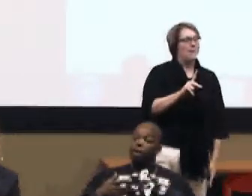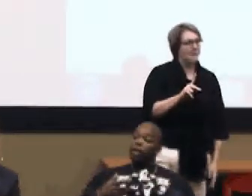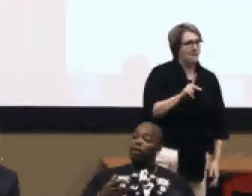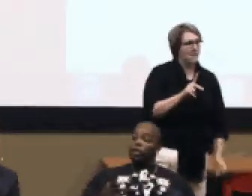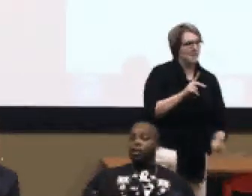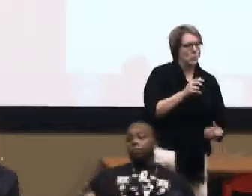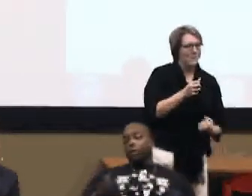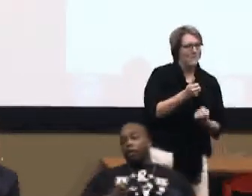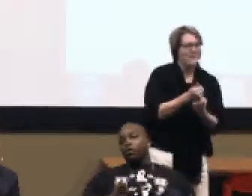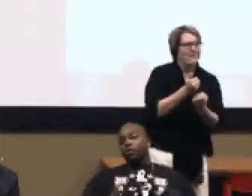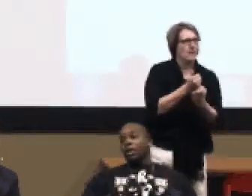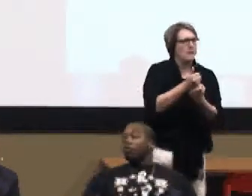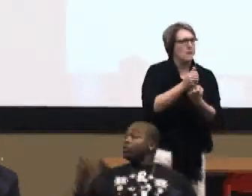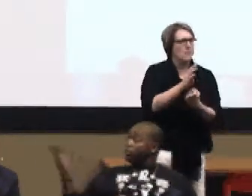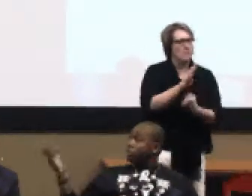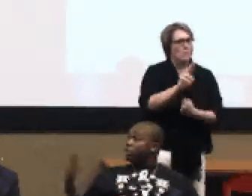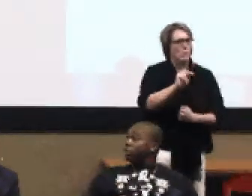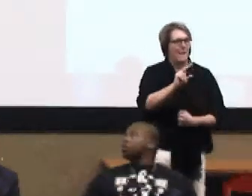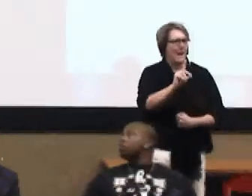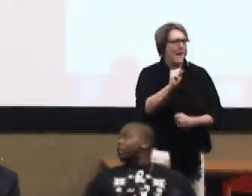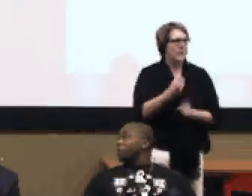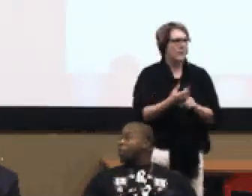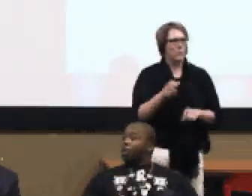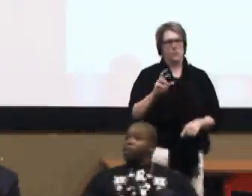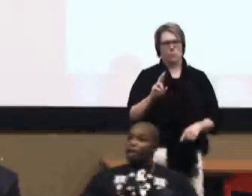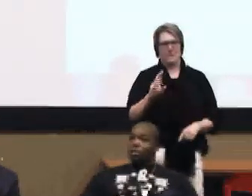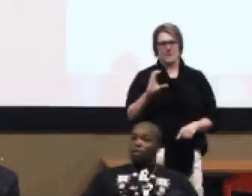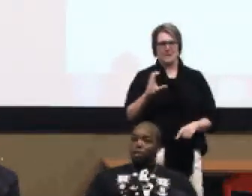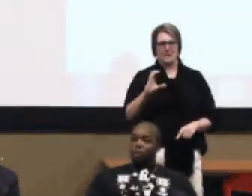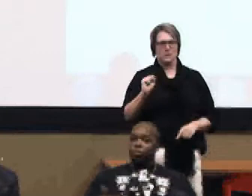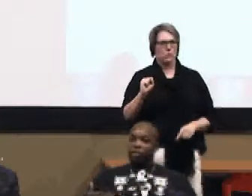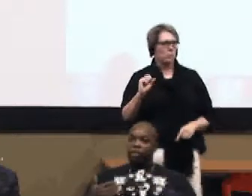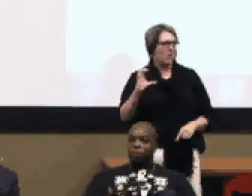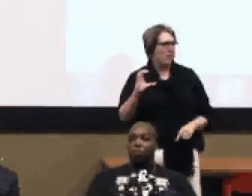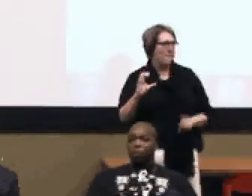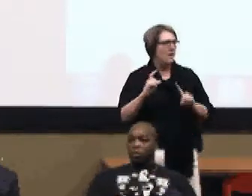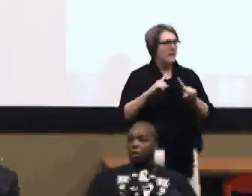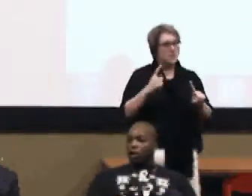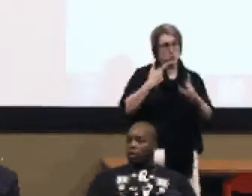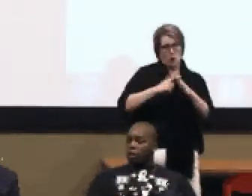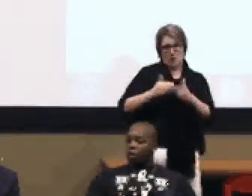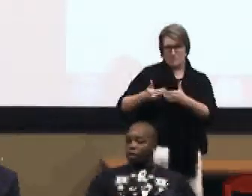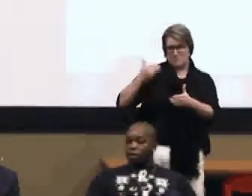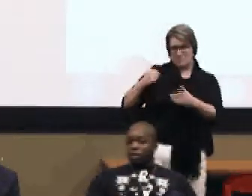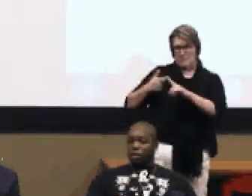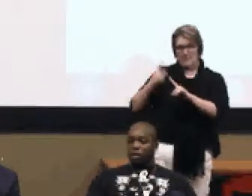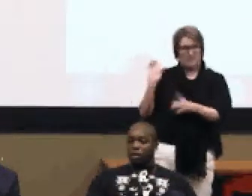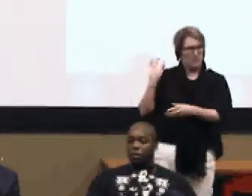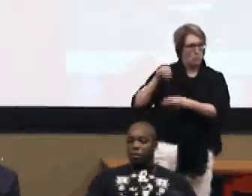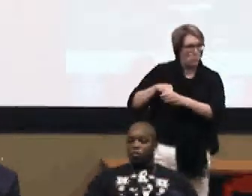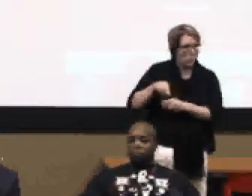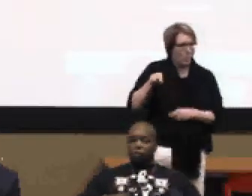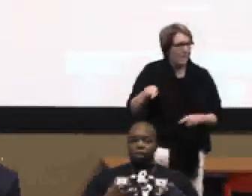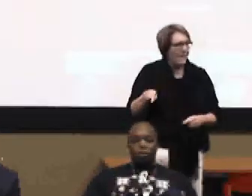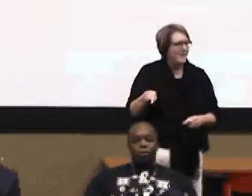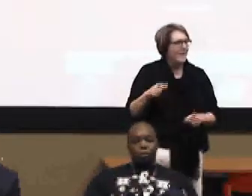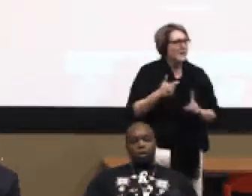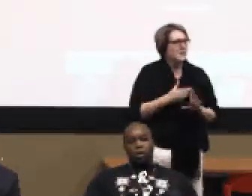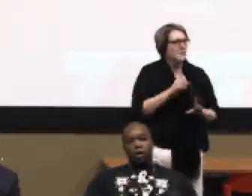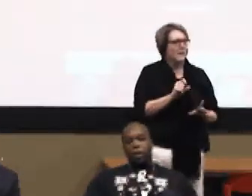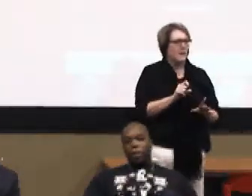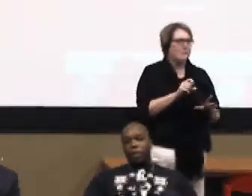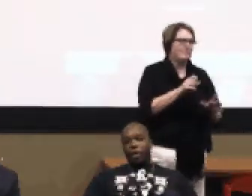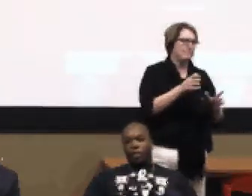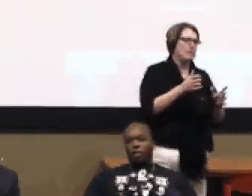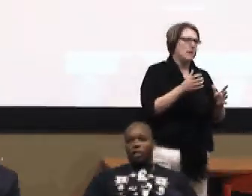the brand and get the brand on track with River City Social Club. They actually started previous to me being a part of it. It's a streetwear